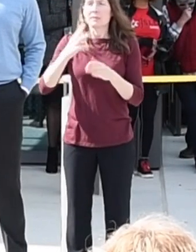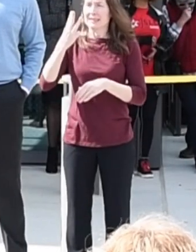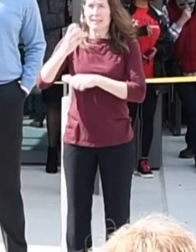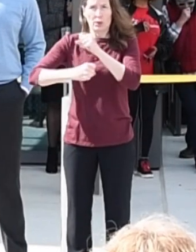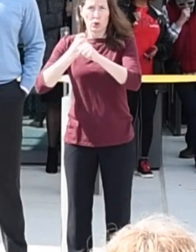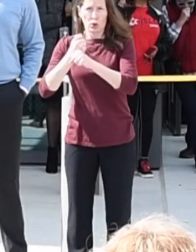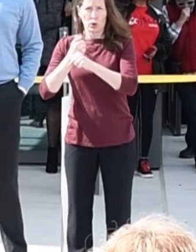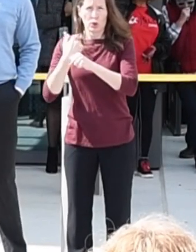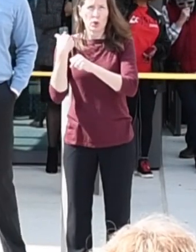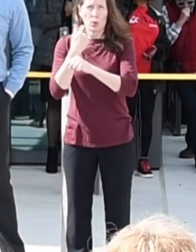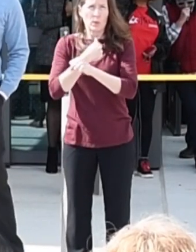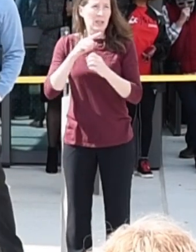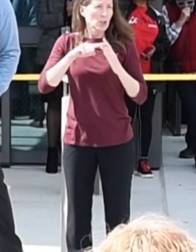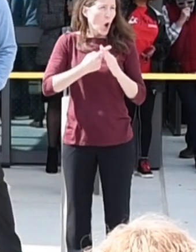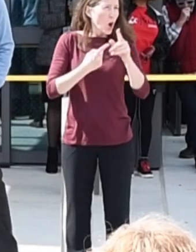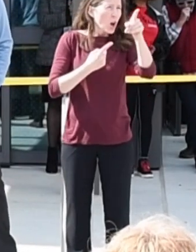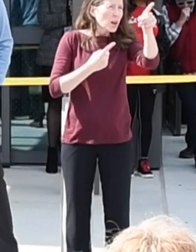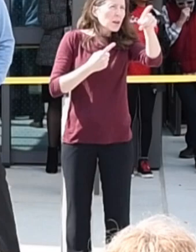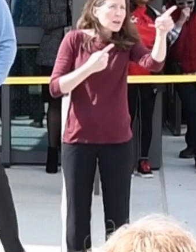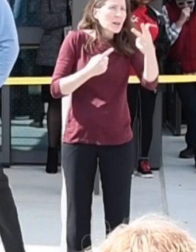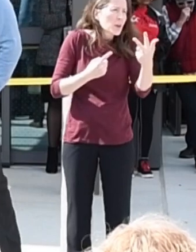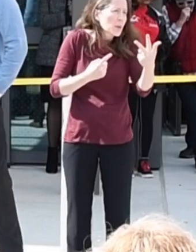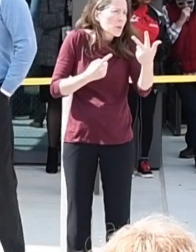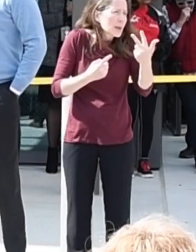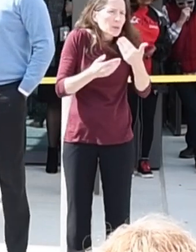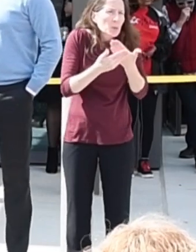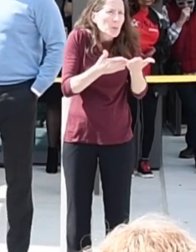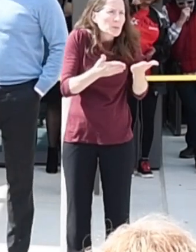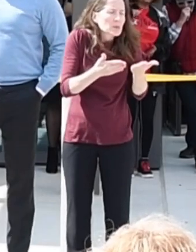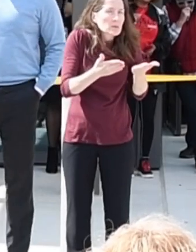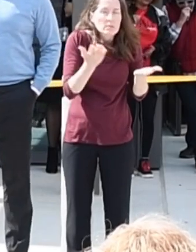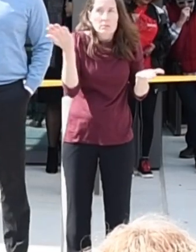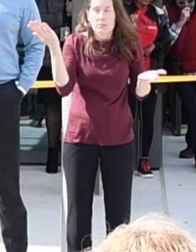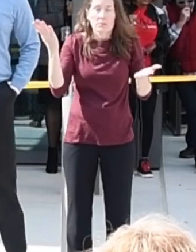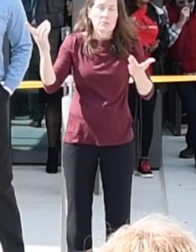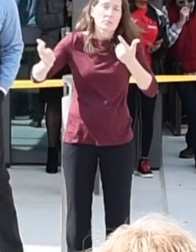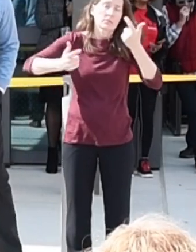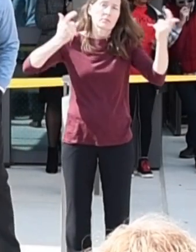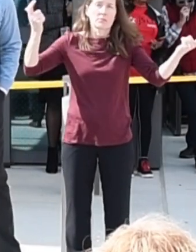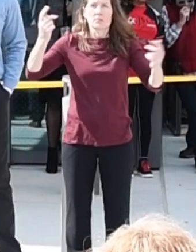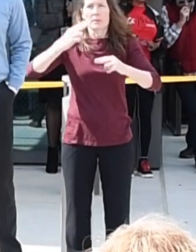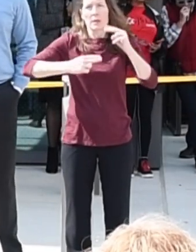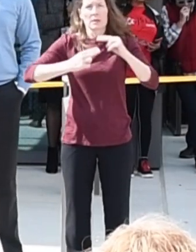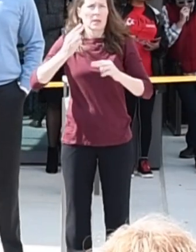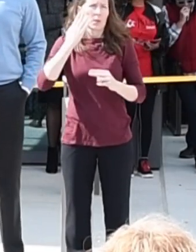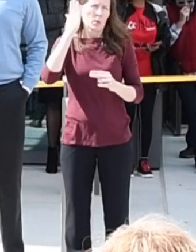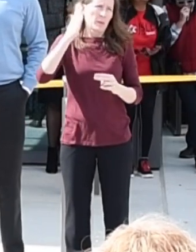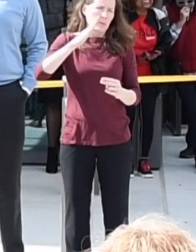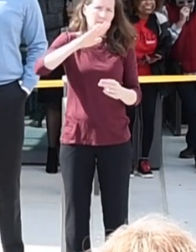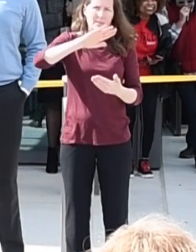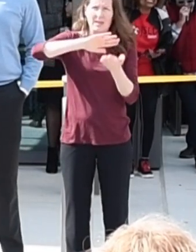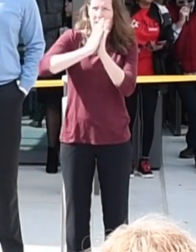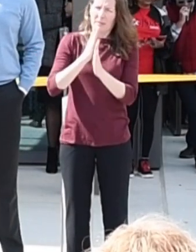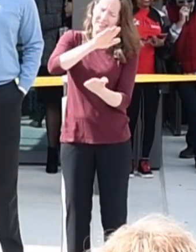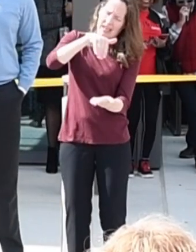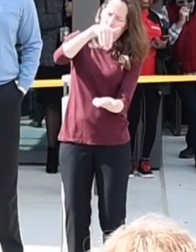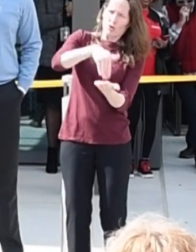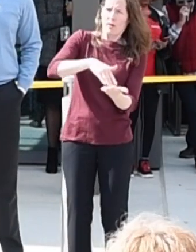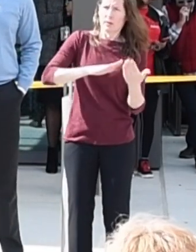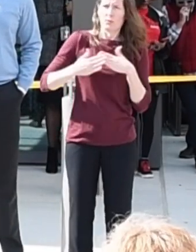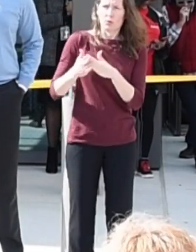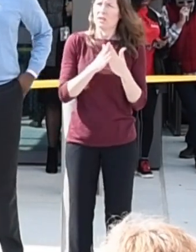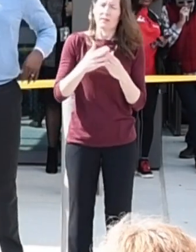little rooms to this wonderful building that will be the center for our community for many years to come. Now that is something